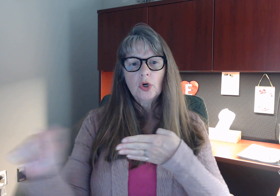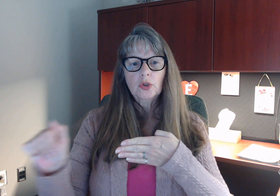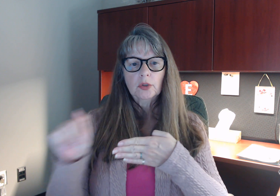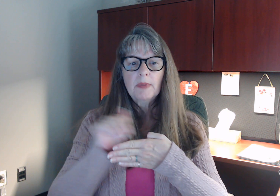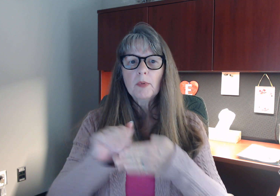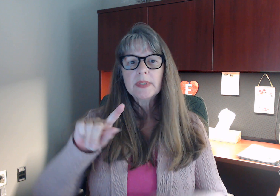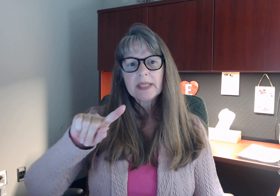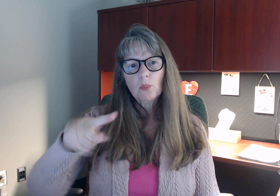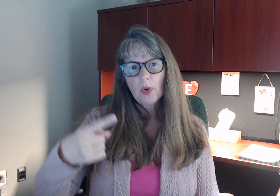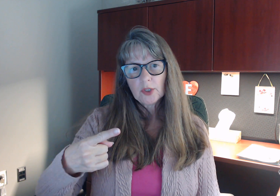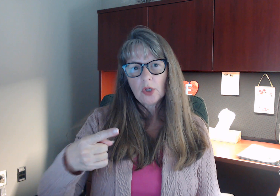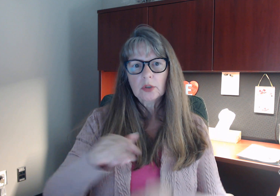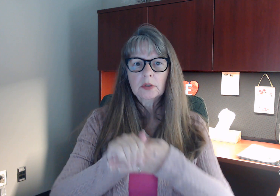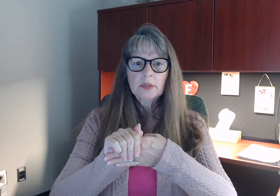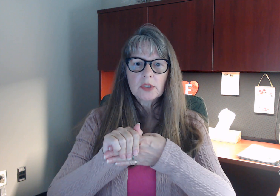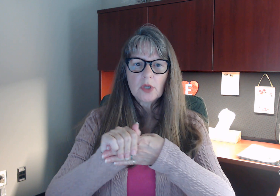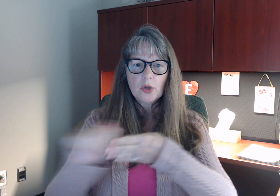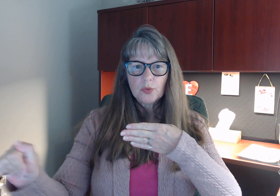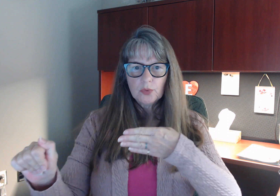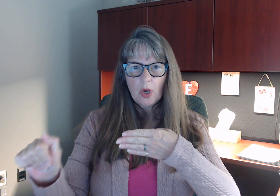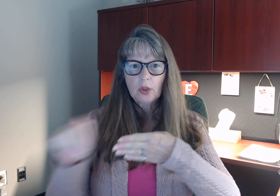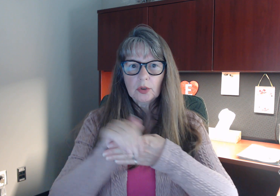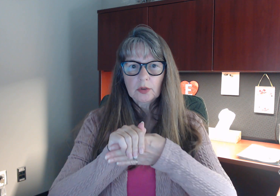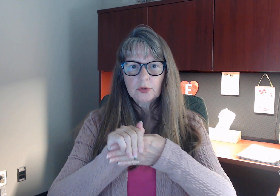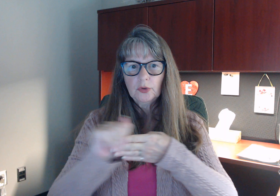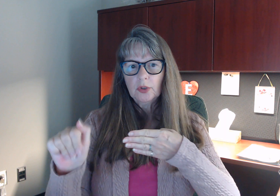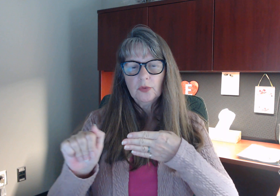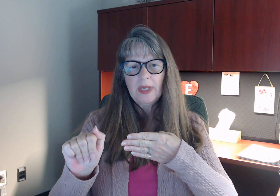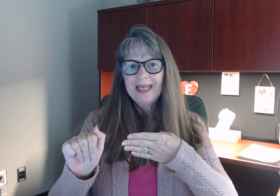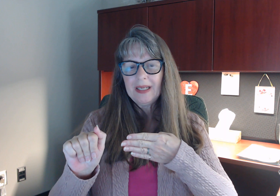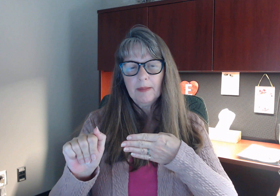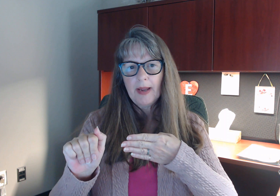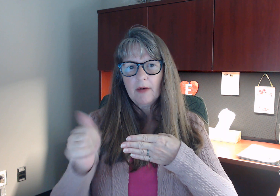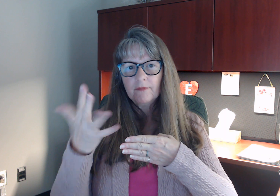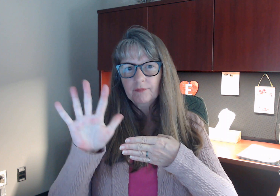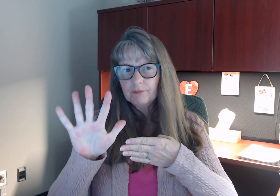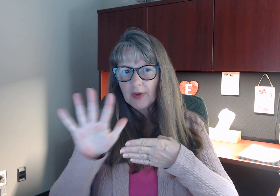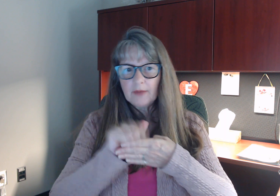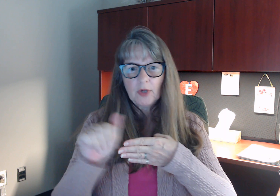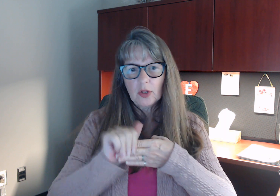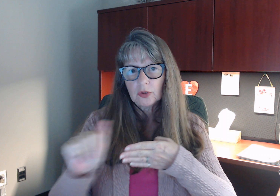Dollar. Remember we said $1? This is also dollar. So you can do any amount. $5.